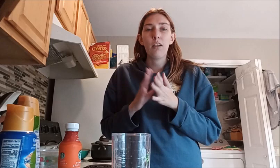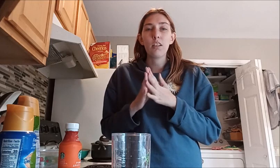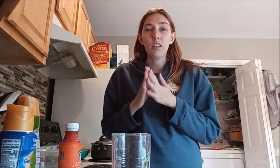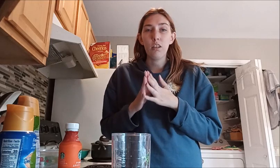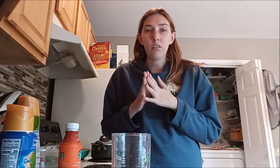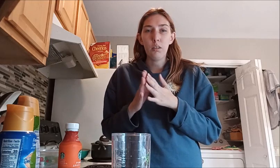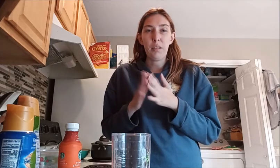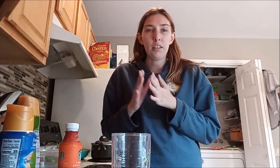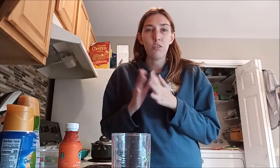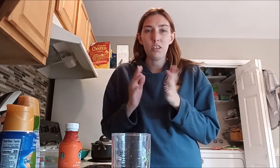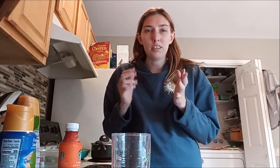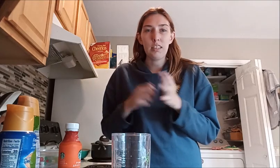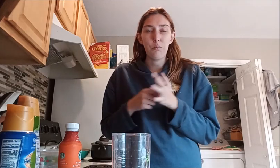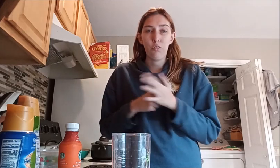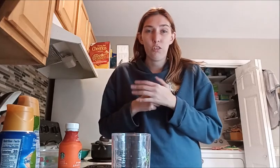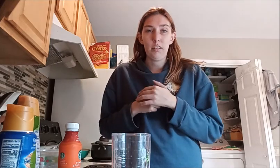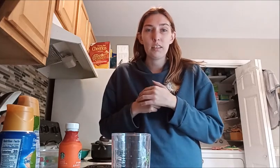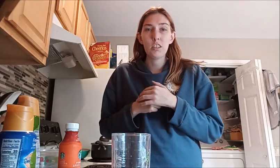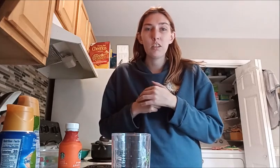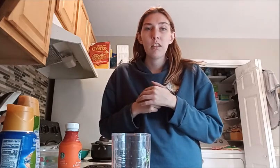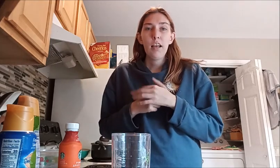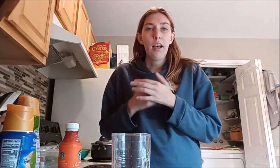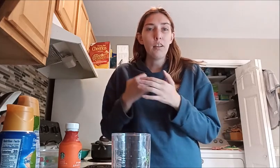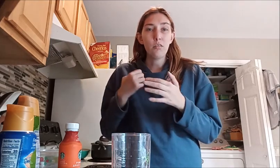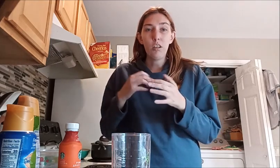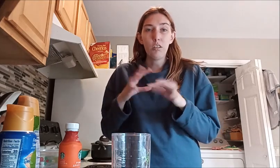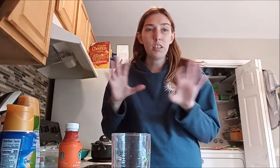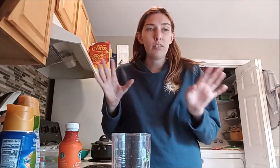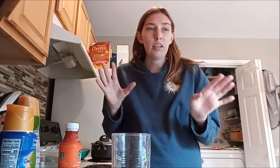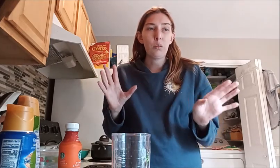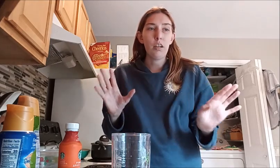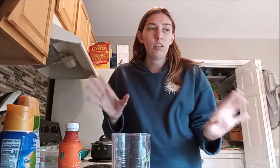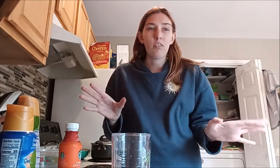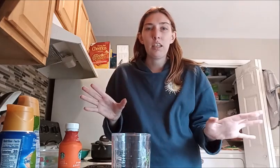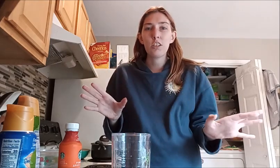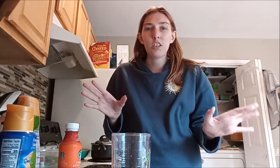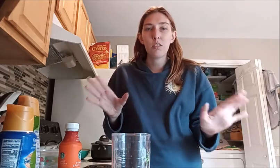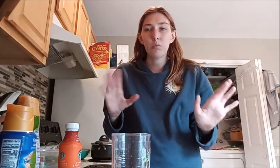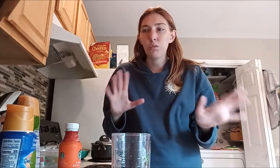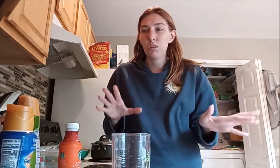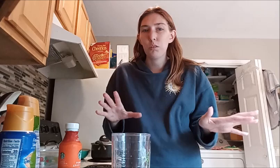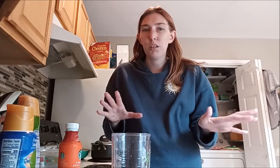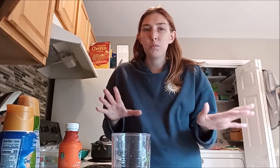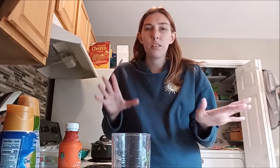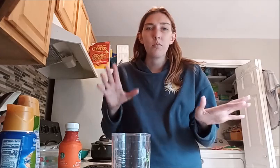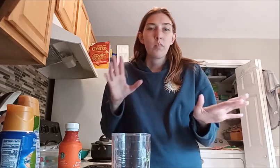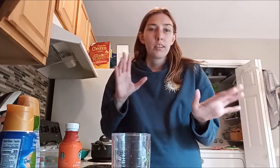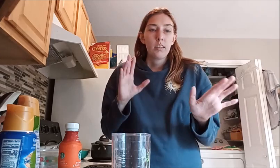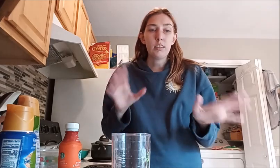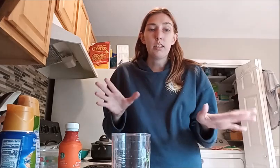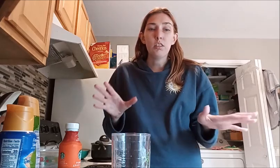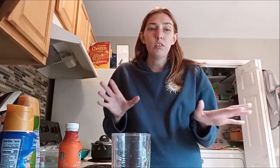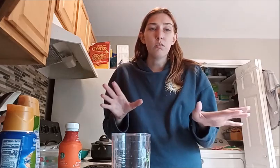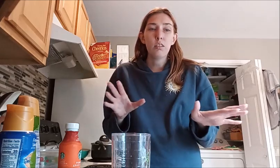already know the main OGs that I'm referring to. Who knows if they went on a vacation, which wouldn't surprise me, because they do,